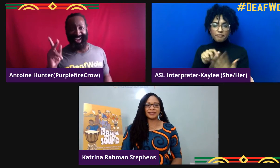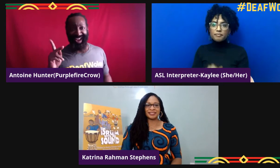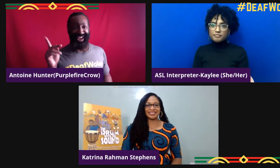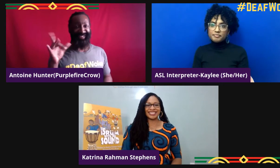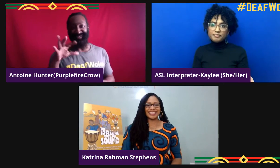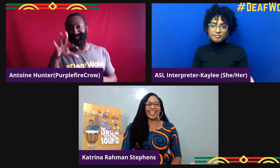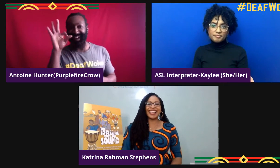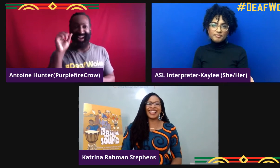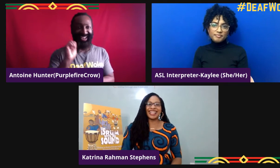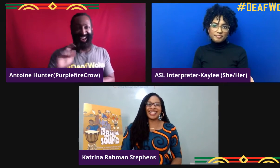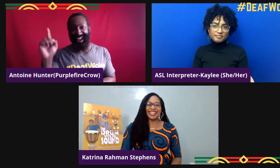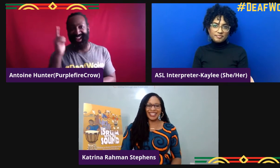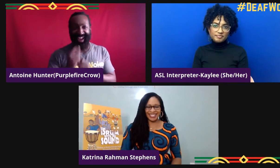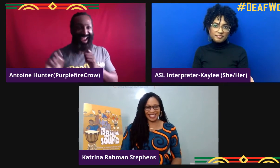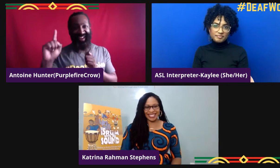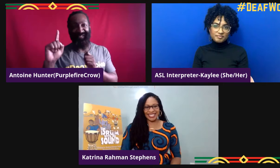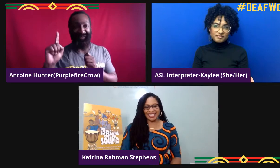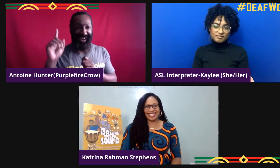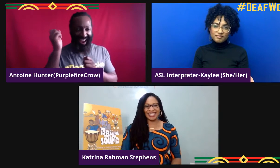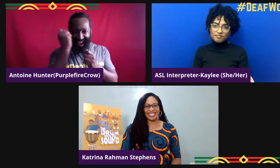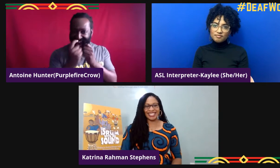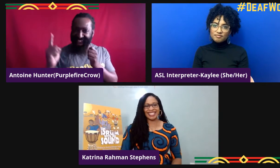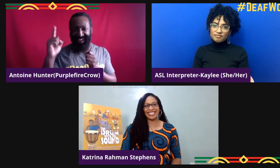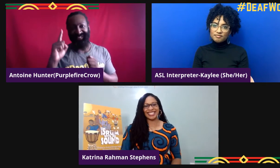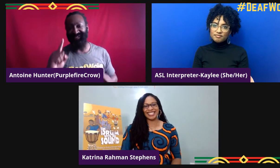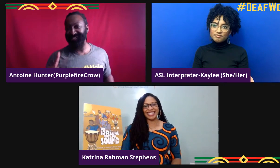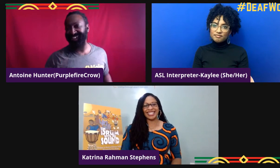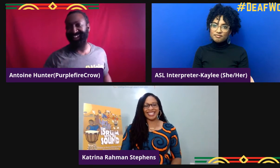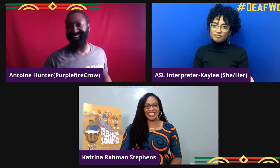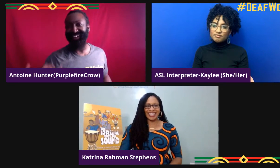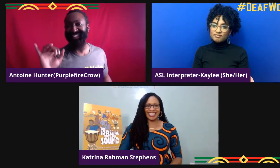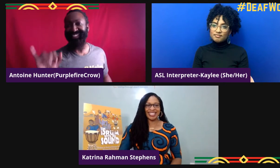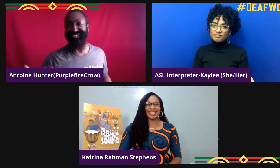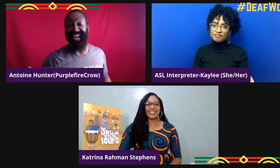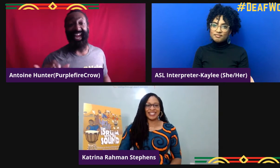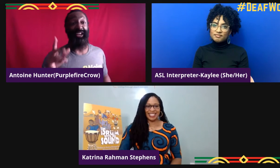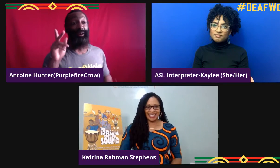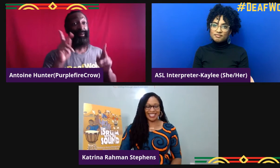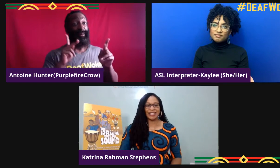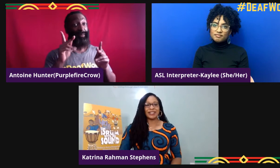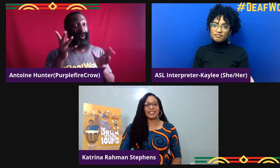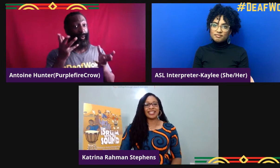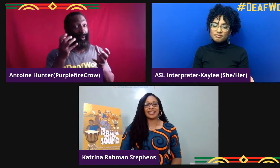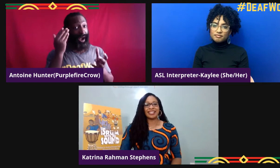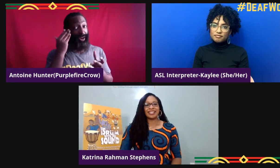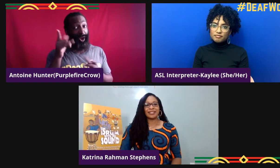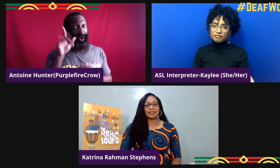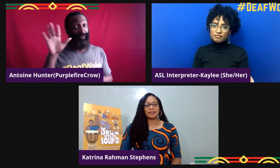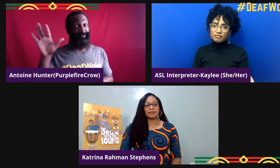Oh, snap. Okay. We can find it everywhere, sold everywhere.